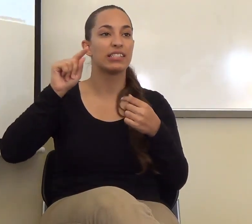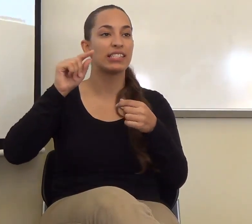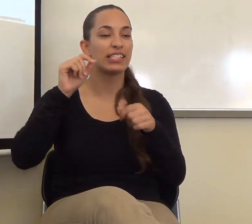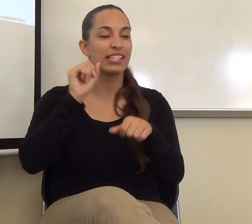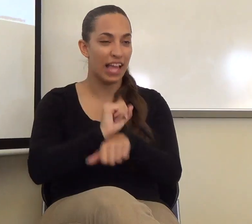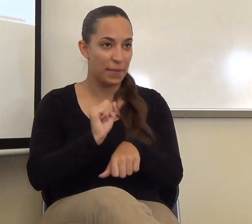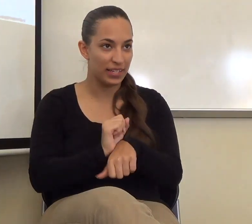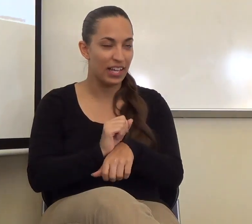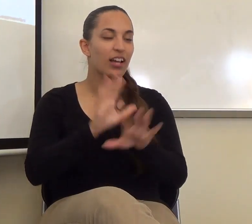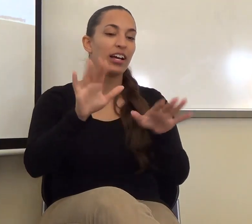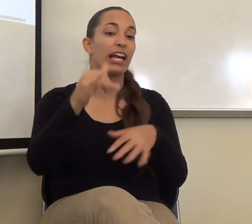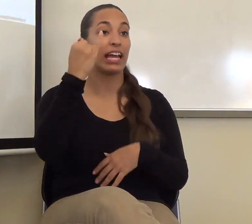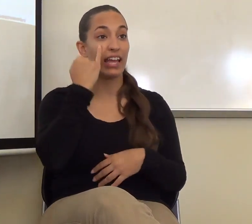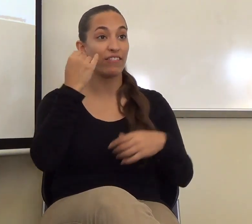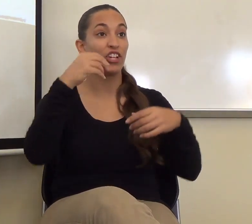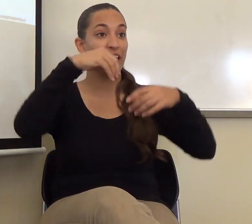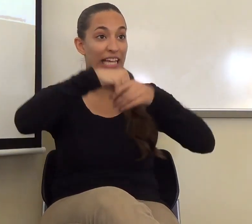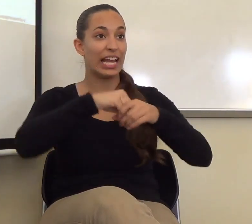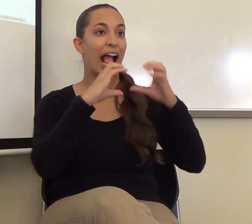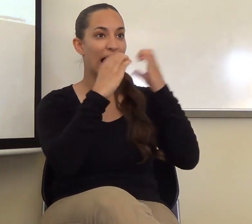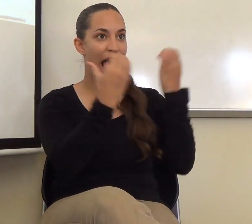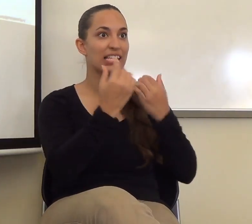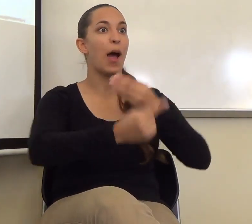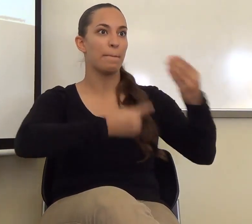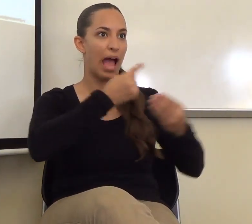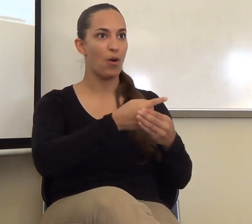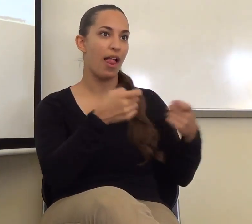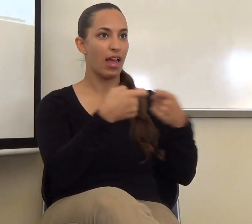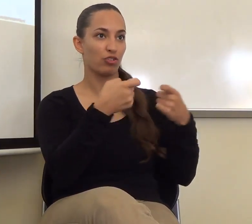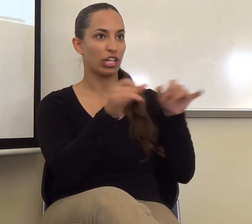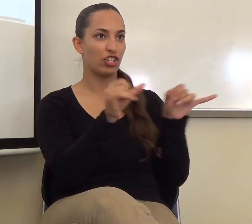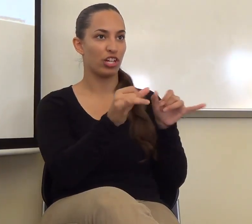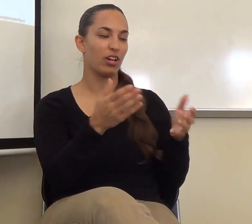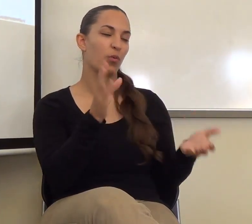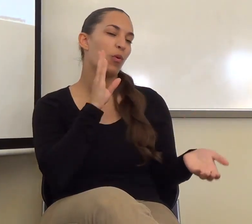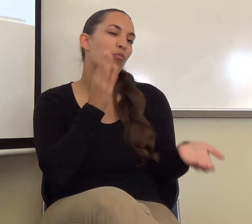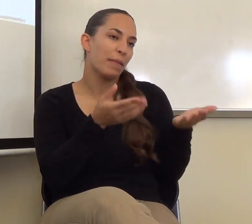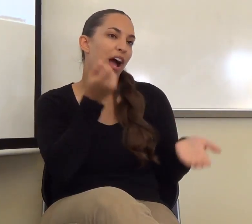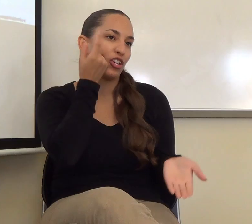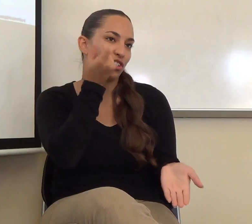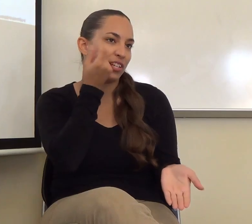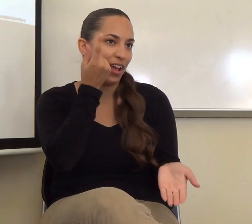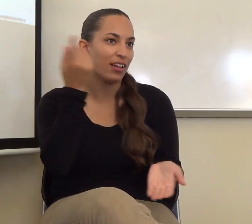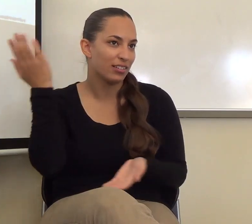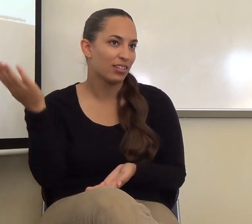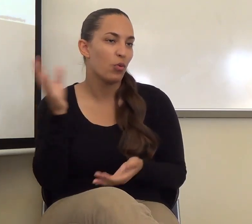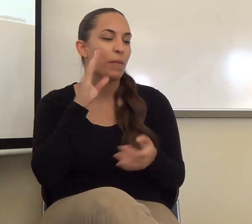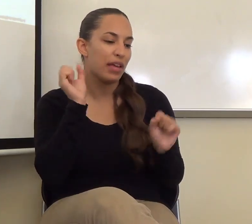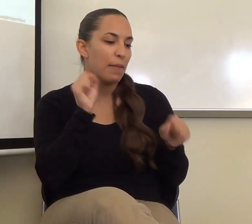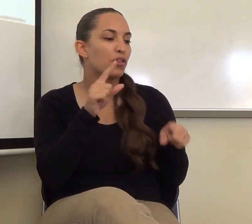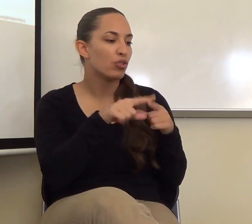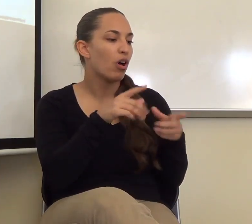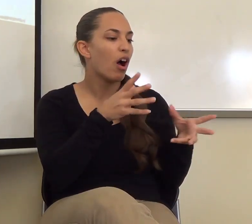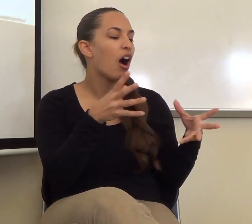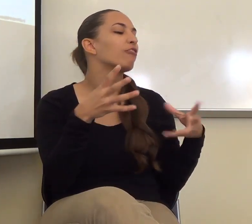in an electrical engineering class, you probably understand what's going on, and you'll be able to put that in your own words. But